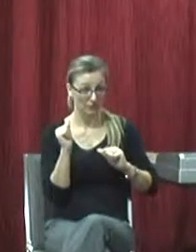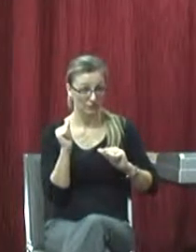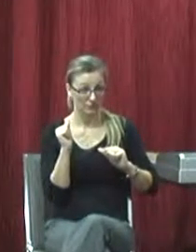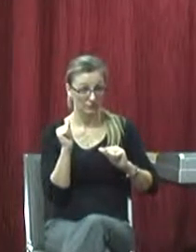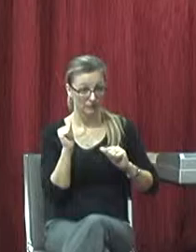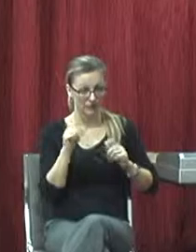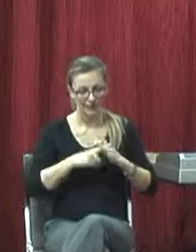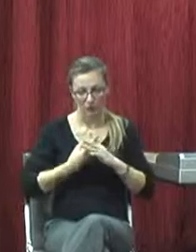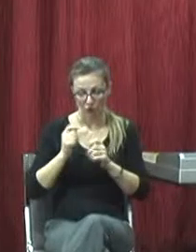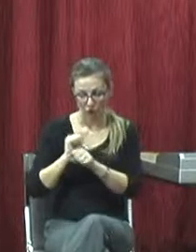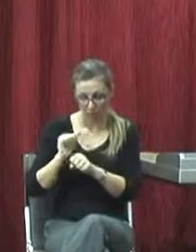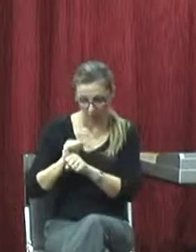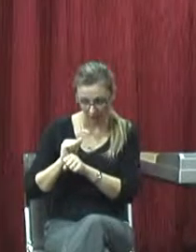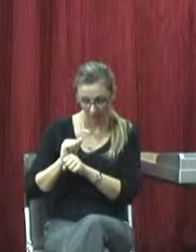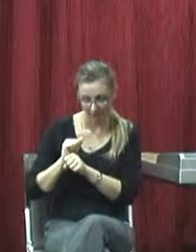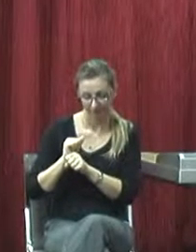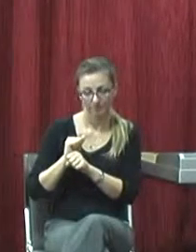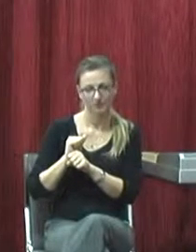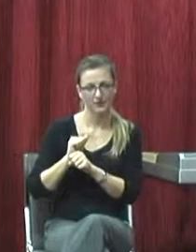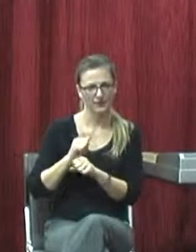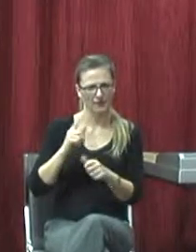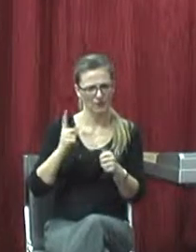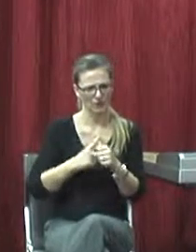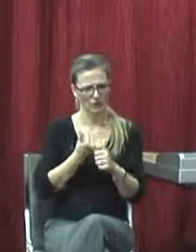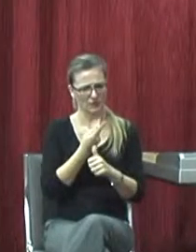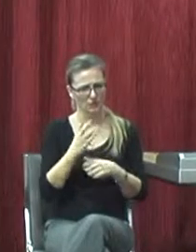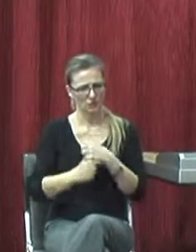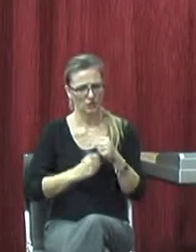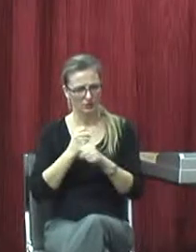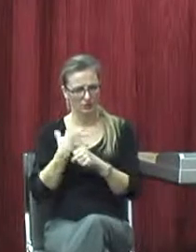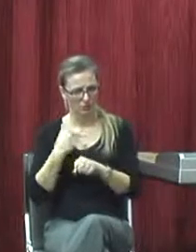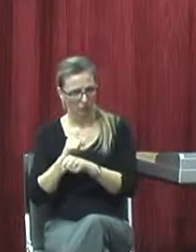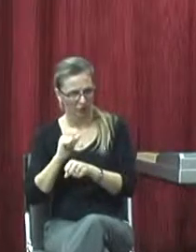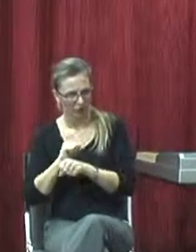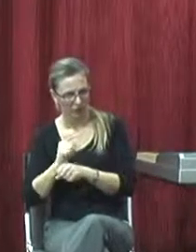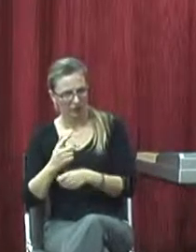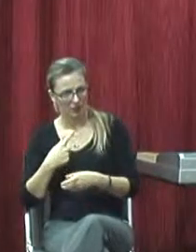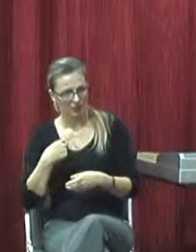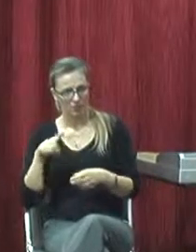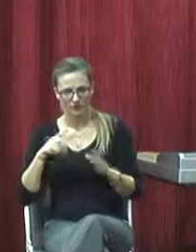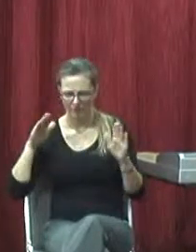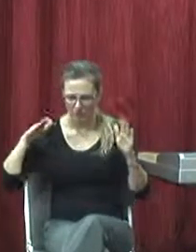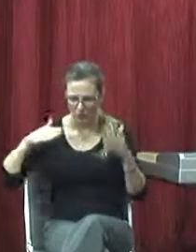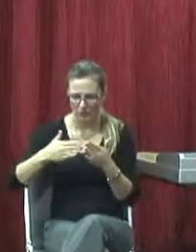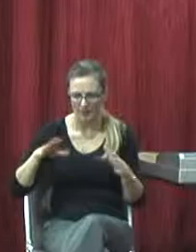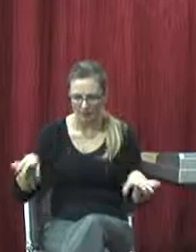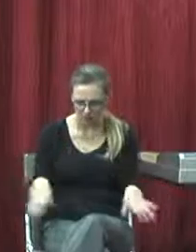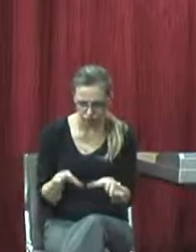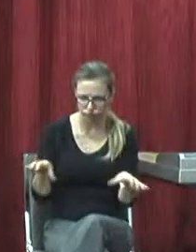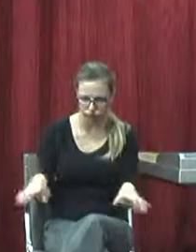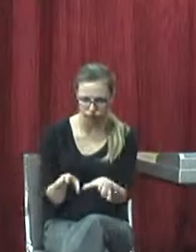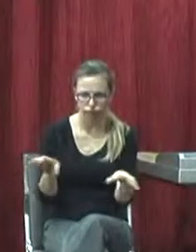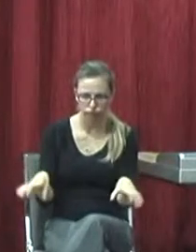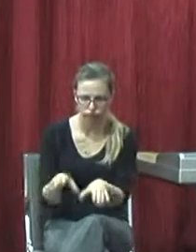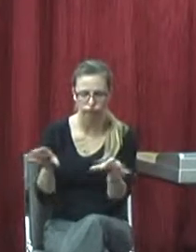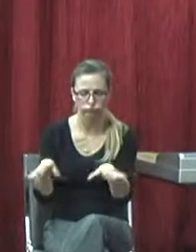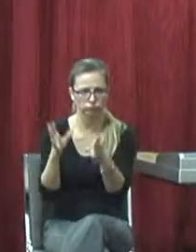went out and started to work. And the first several years that I was working, I just focused on